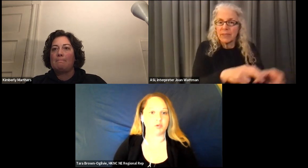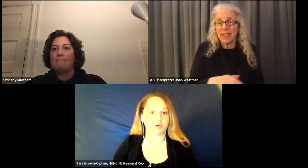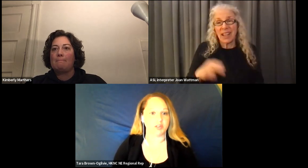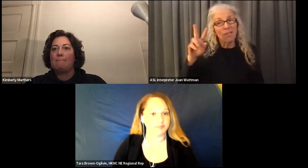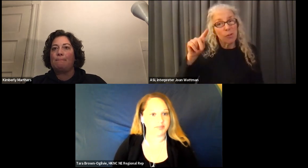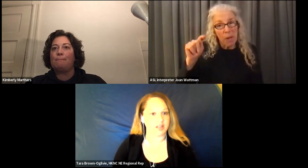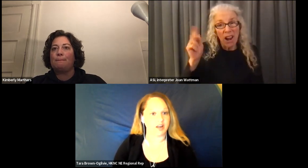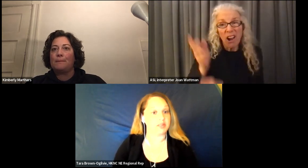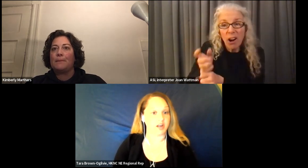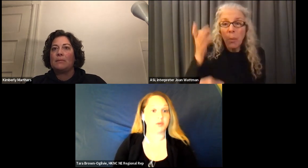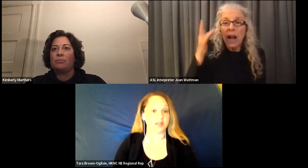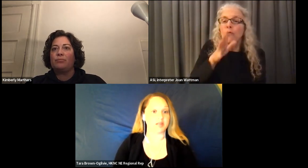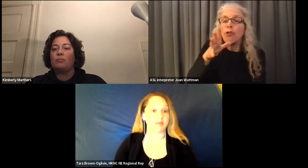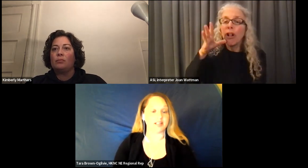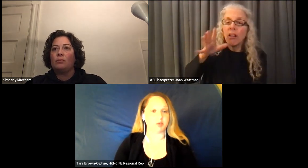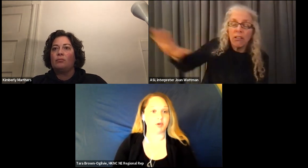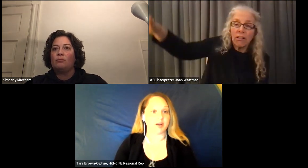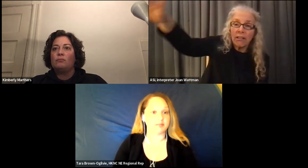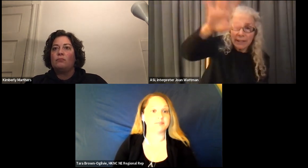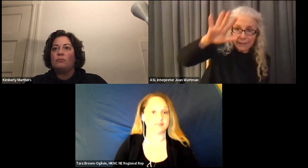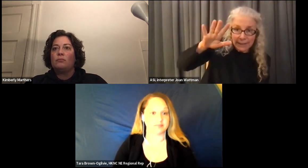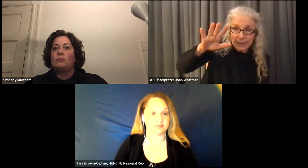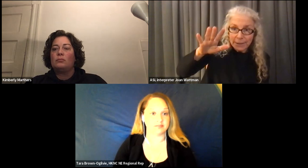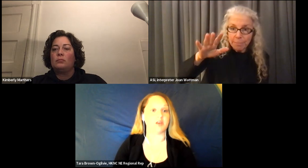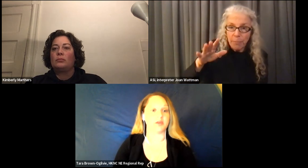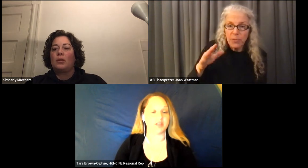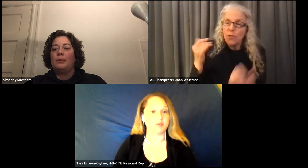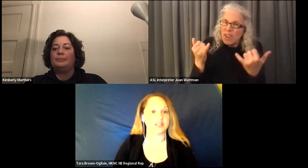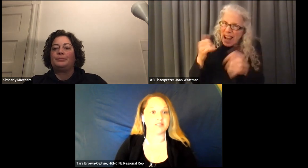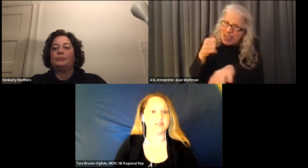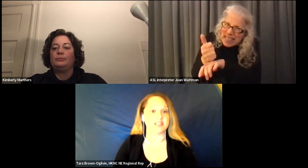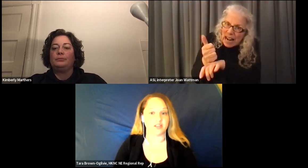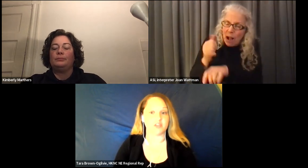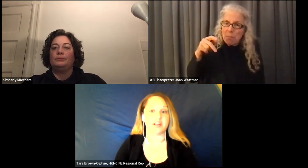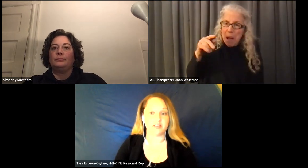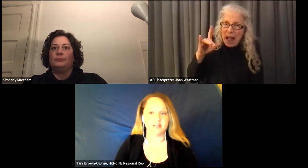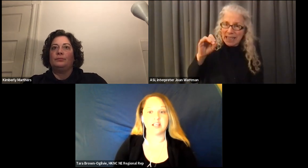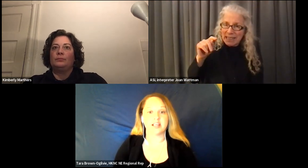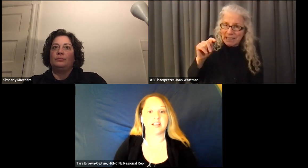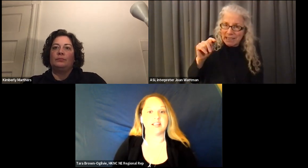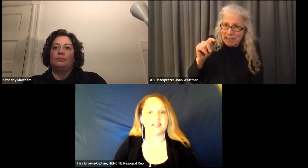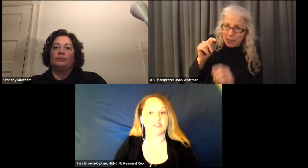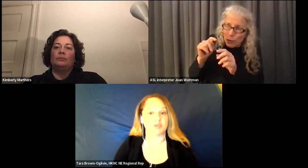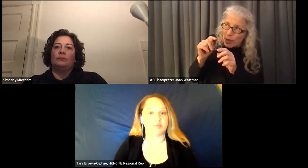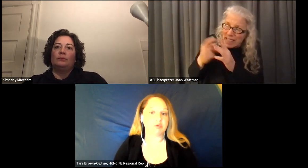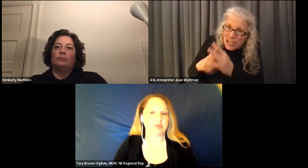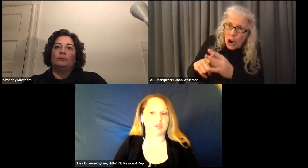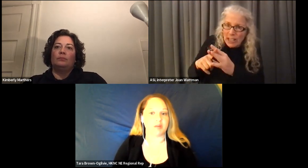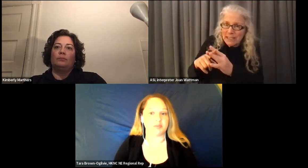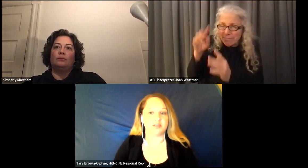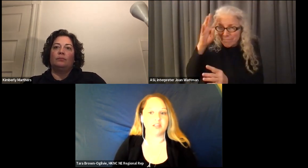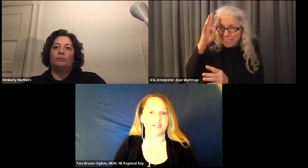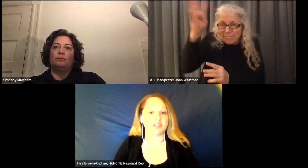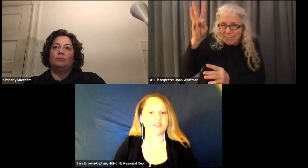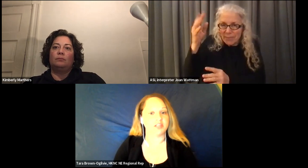that's pretty rural, but they are working on a pilot program. They are working on putting something together right now. And so it'd be a really